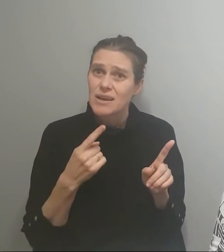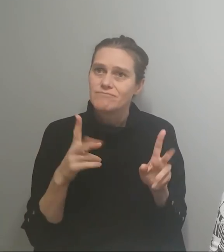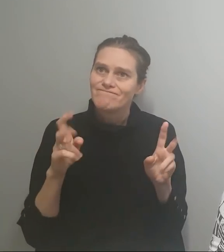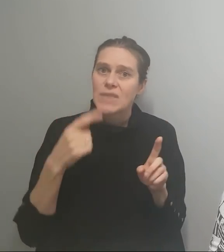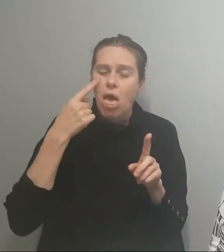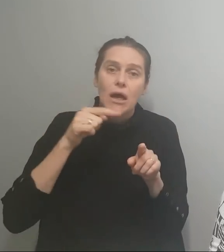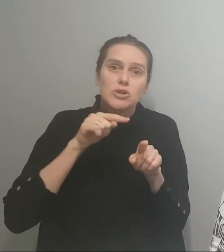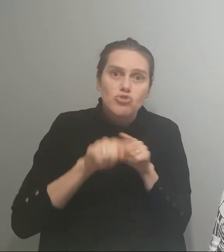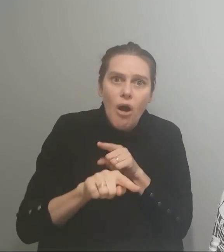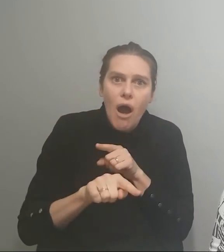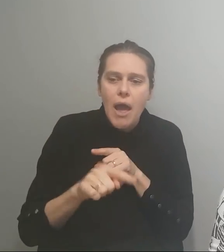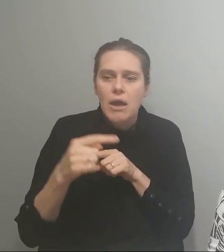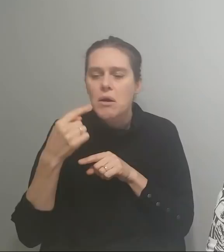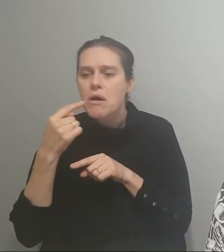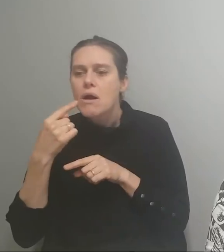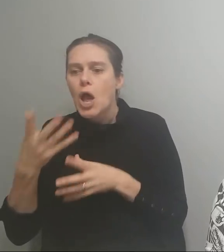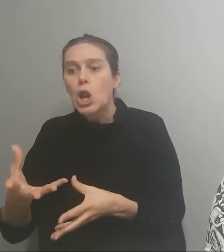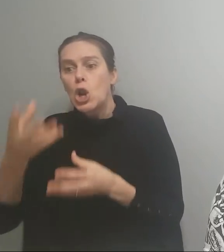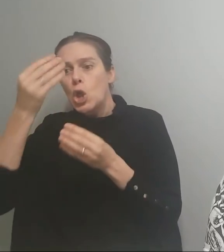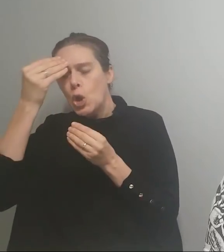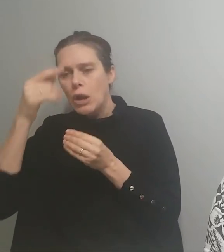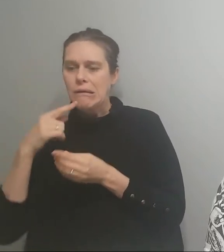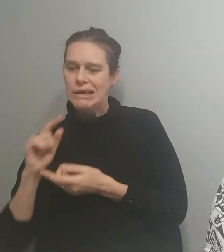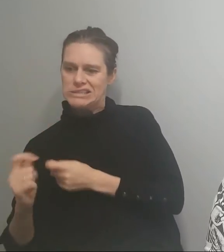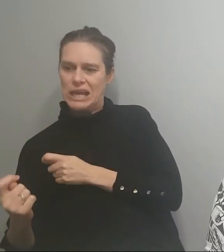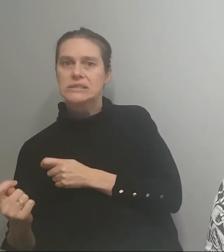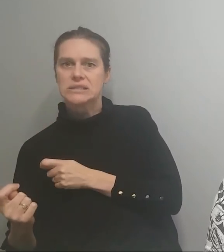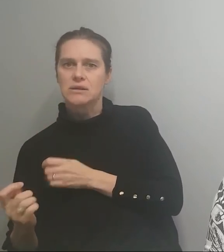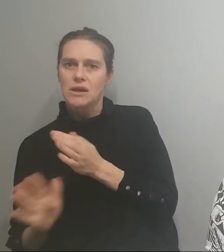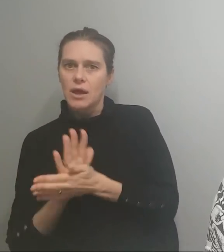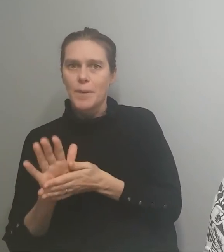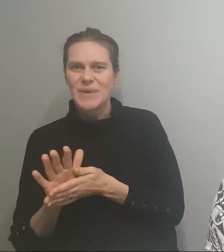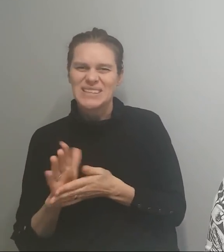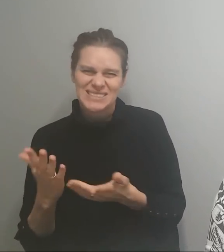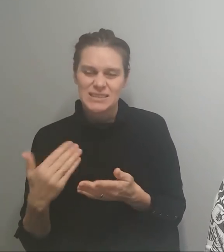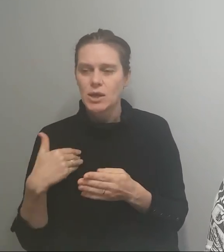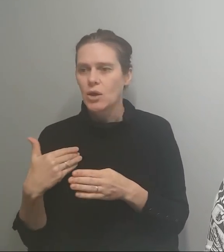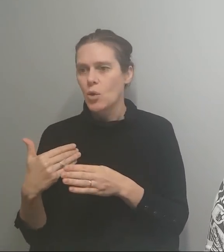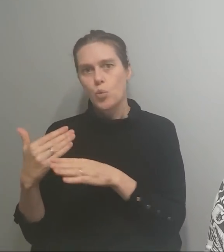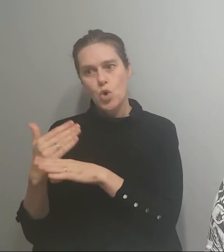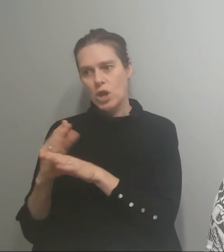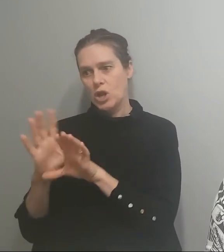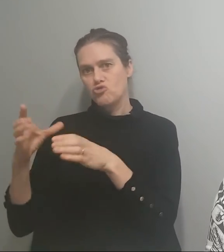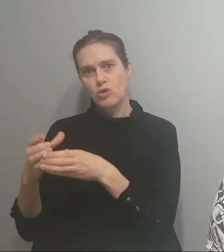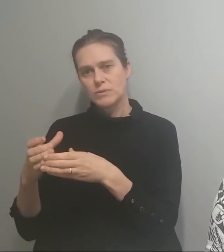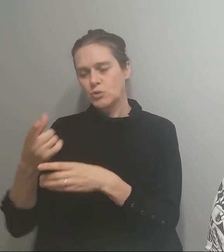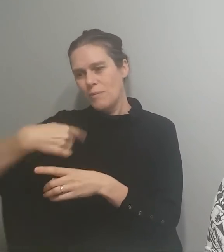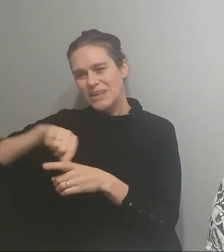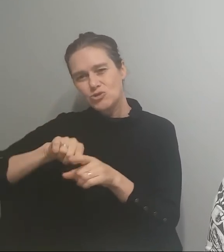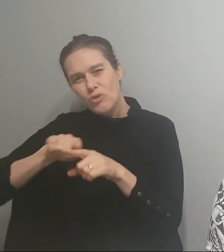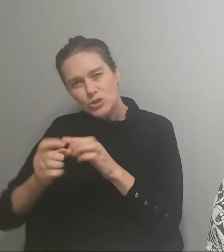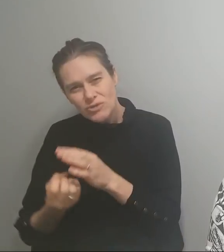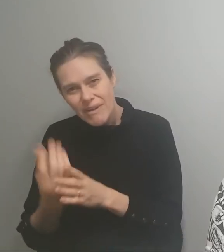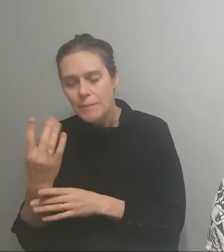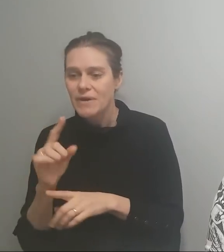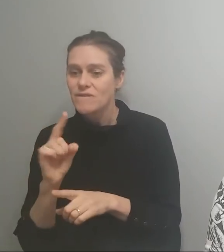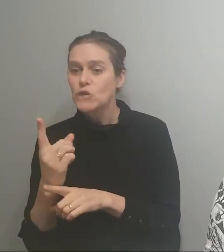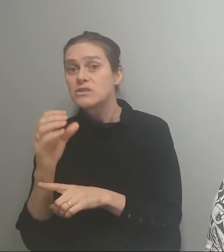working with a co-design group and then with working groups to develop what it will look like on the 1st of